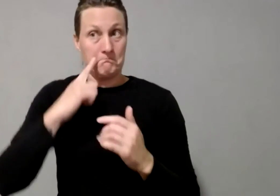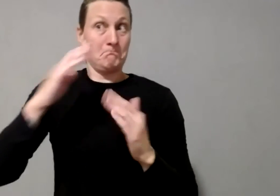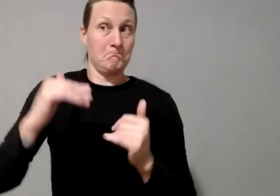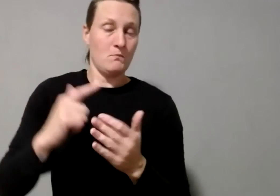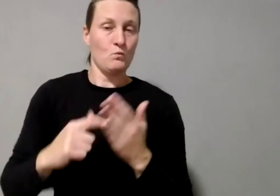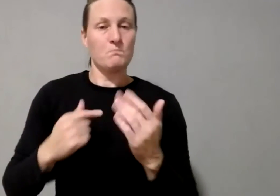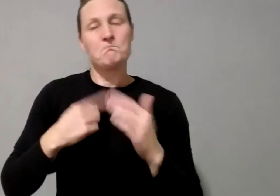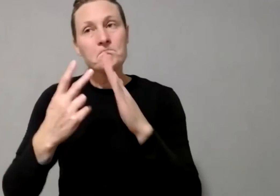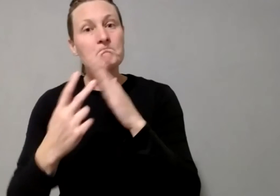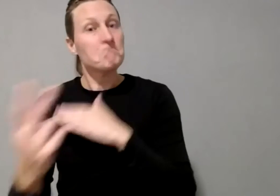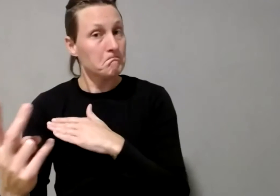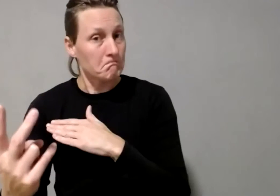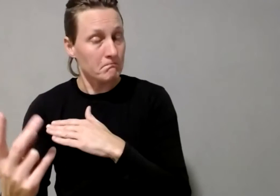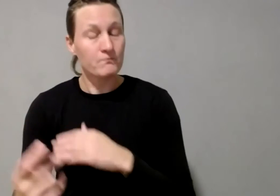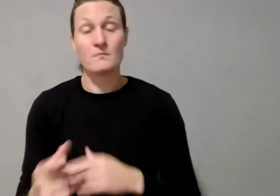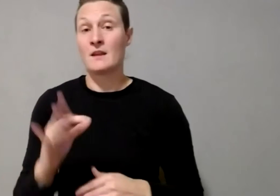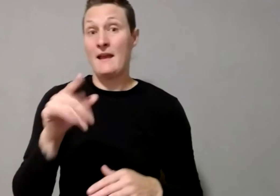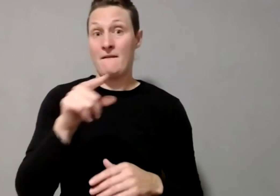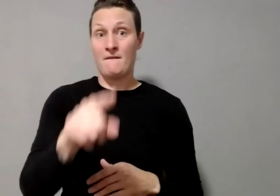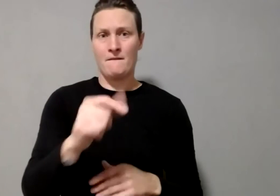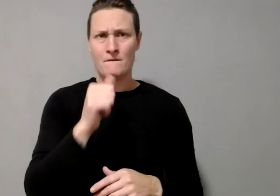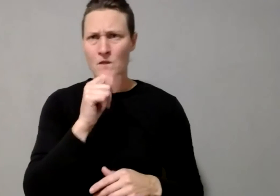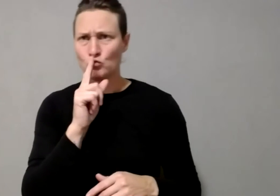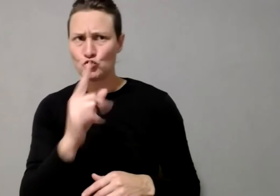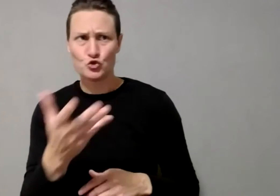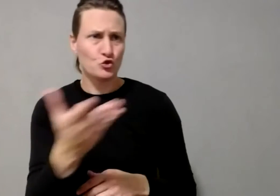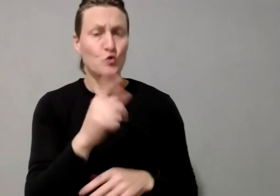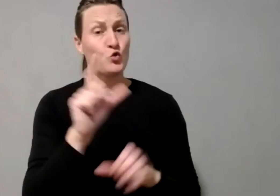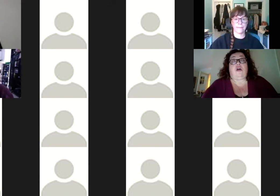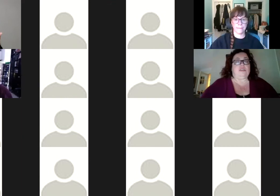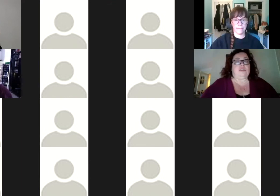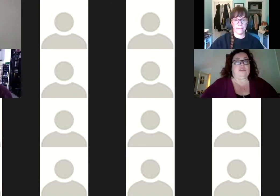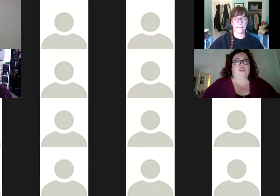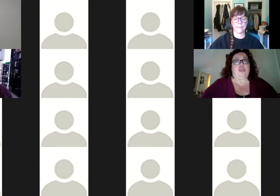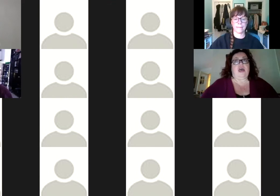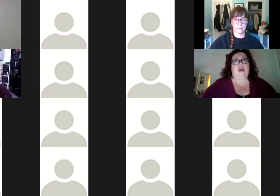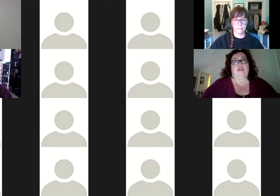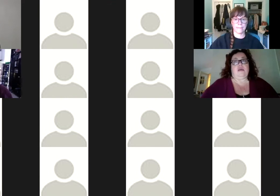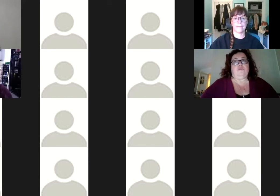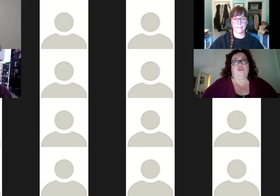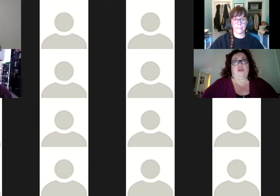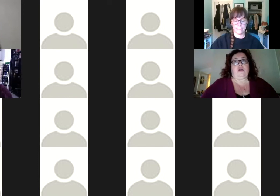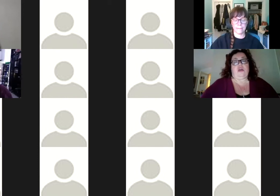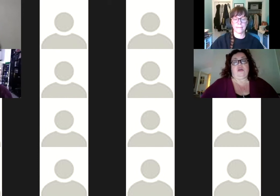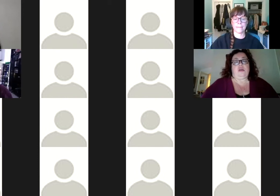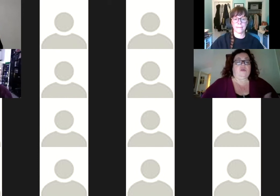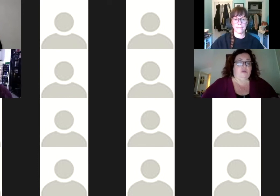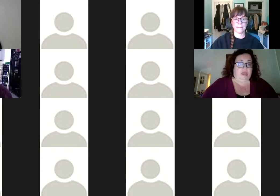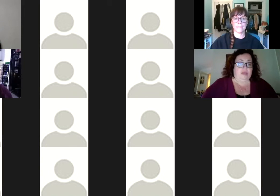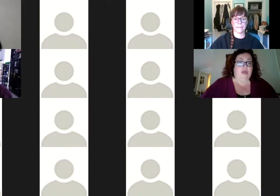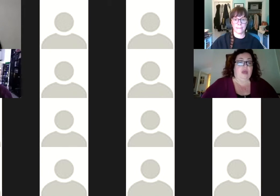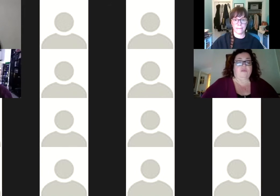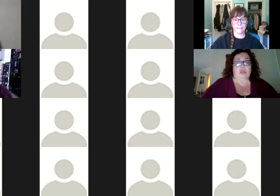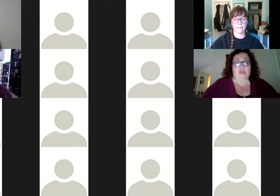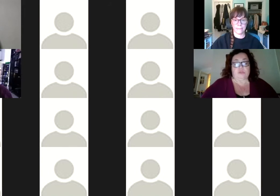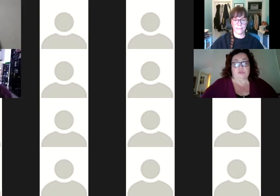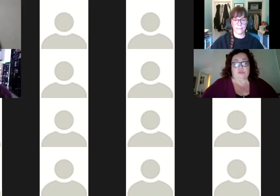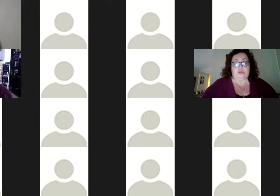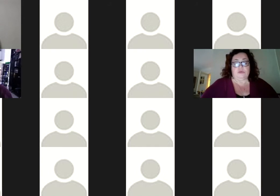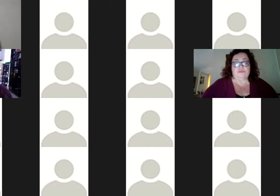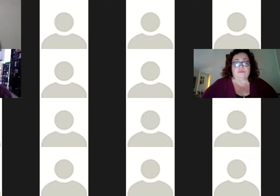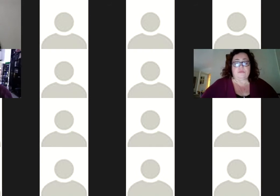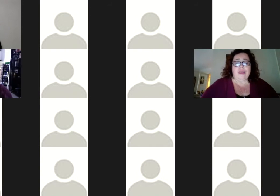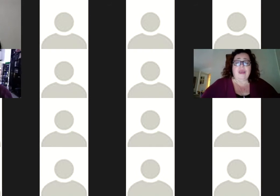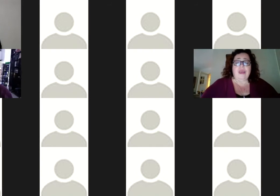is something that I am happy to facilitate, and I'll pop my email address into the chat, and I'm sure that Erika can also make that available